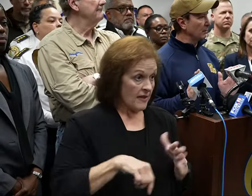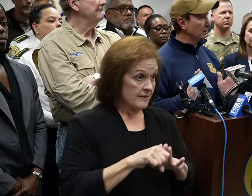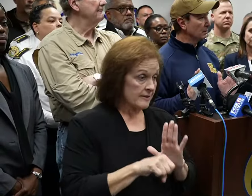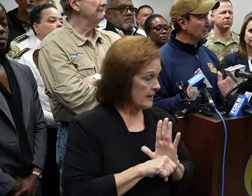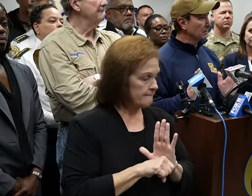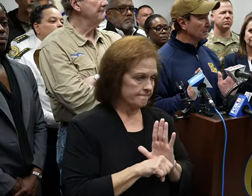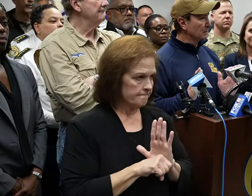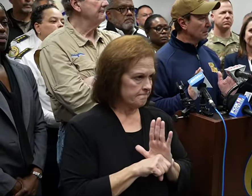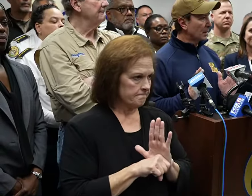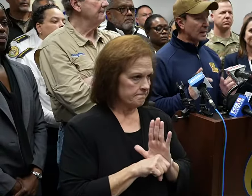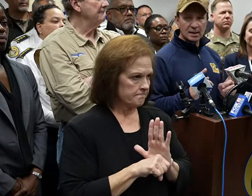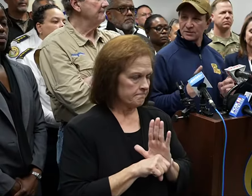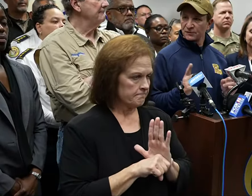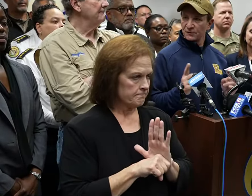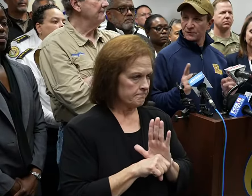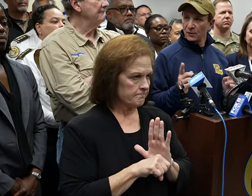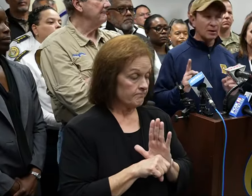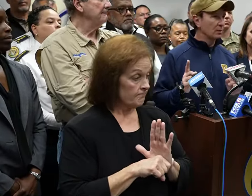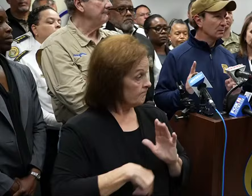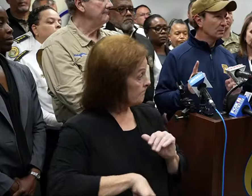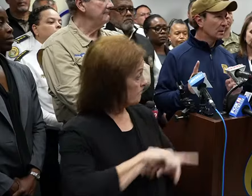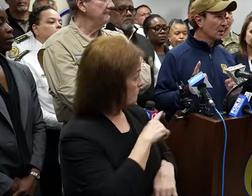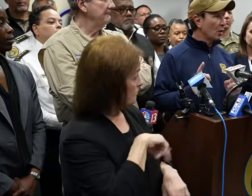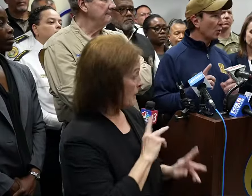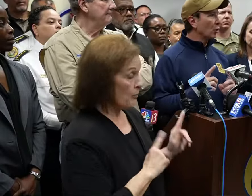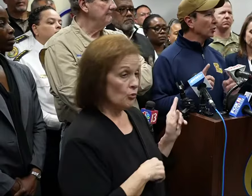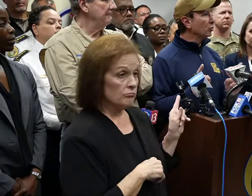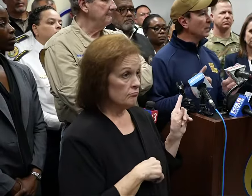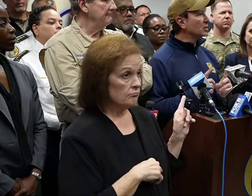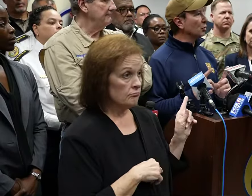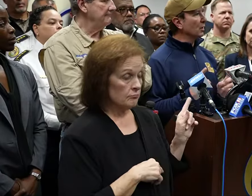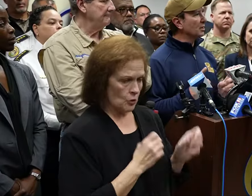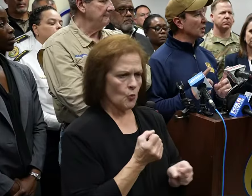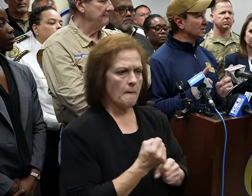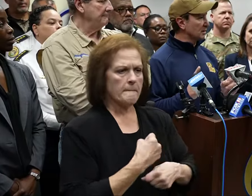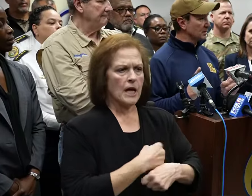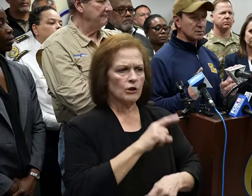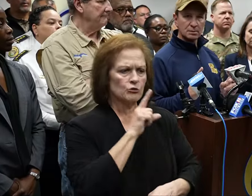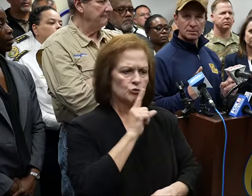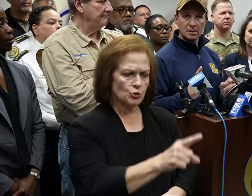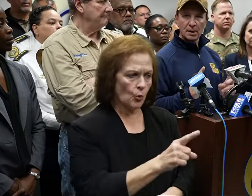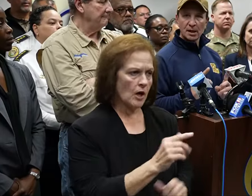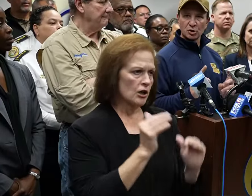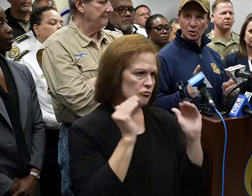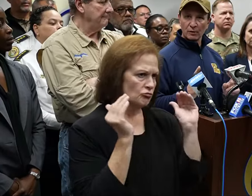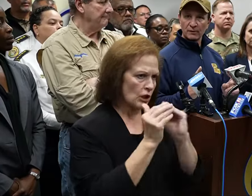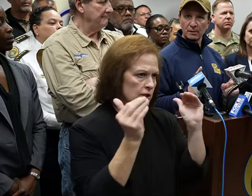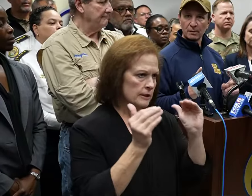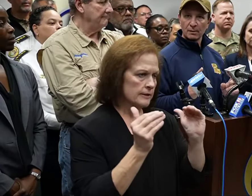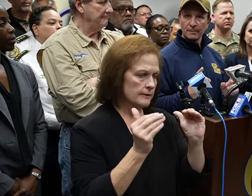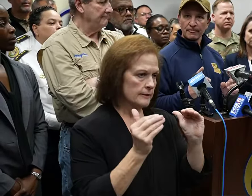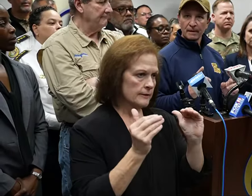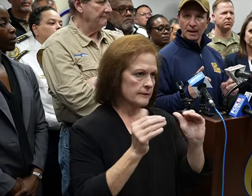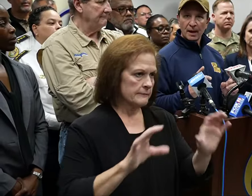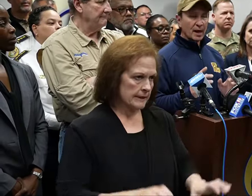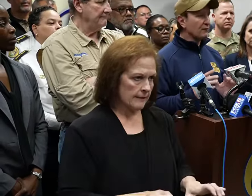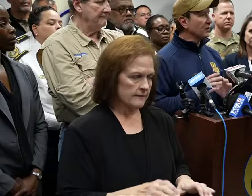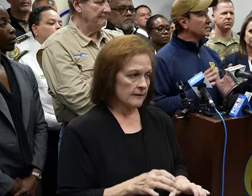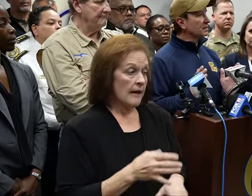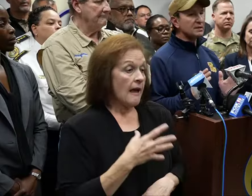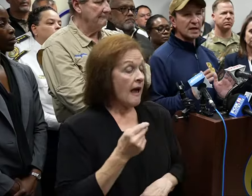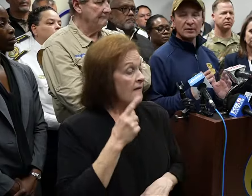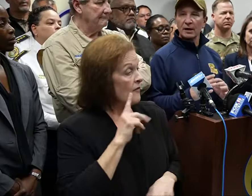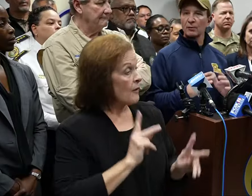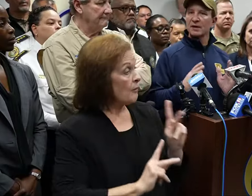liar. And these folks right here are going to make sure that justice is served. And